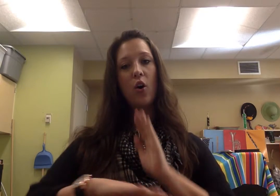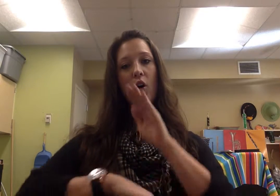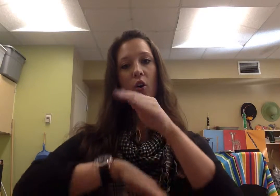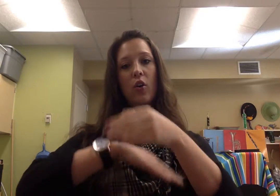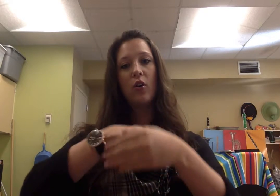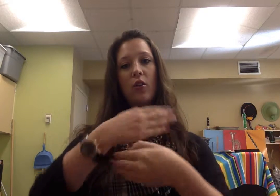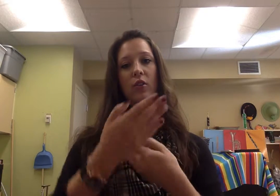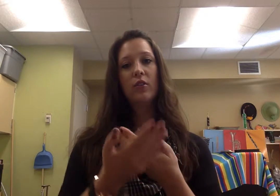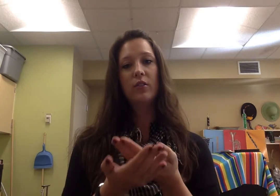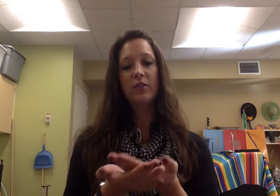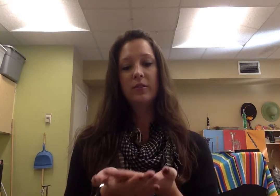All